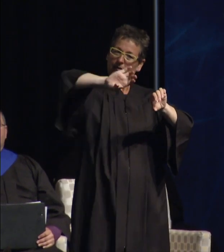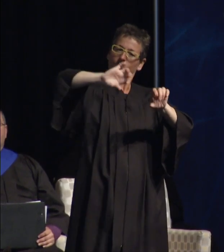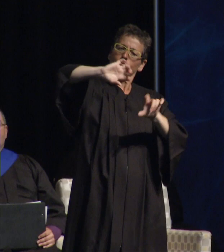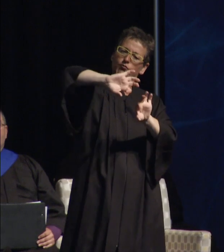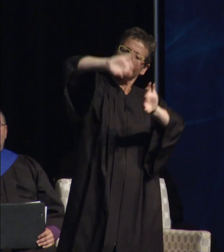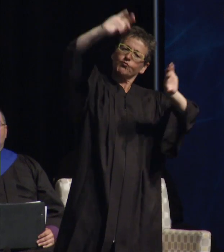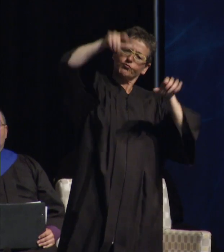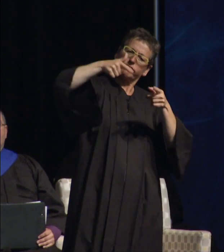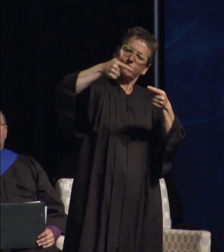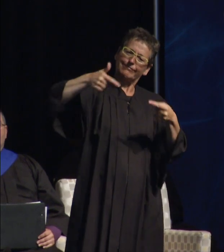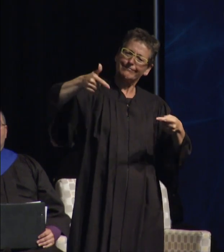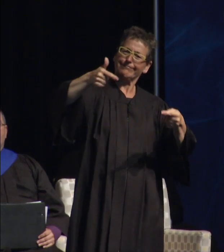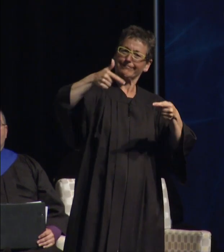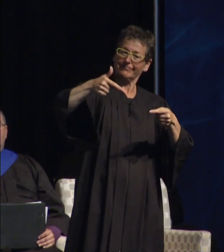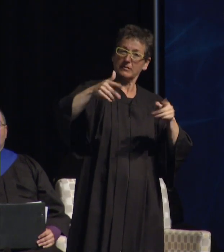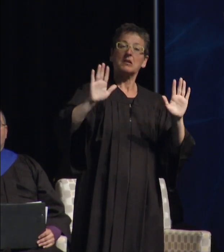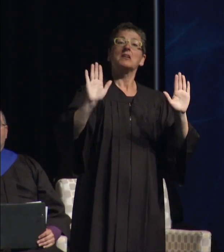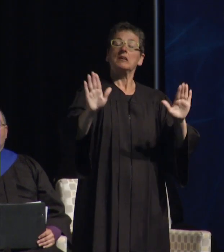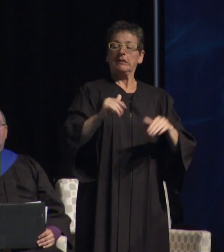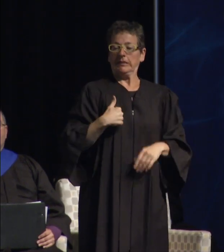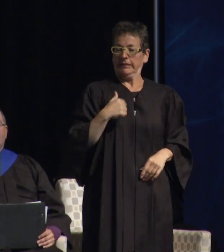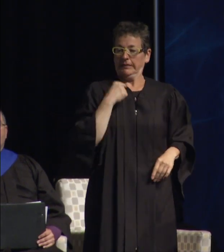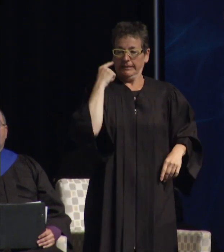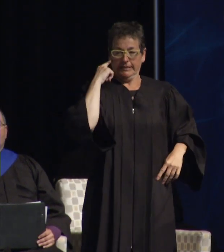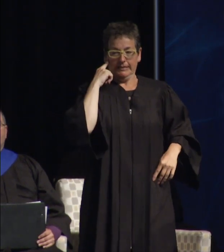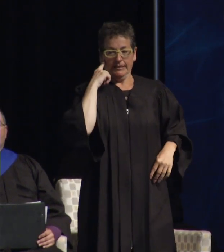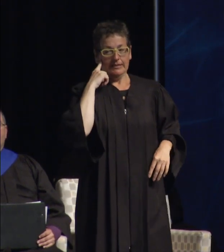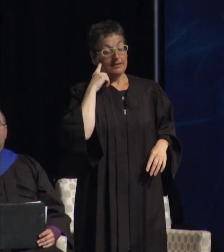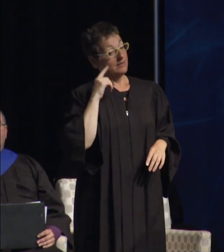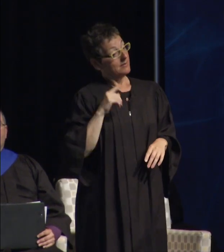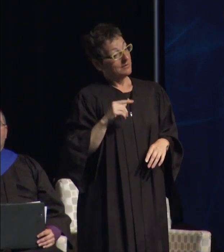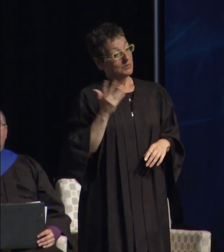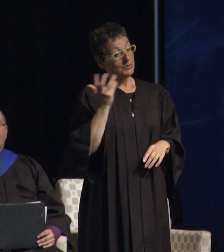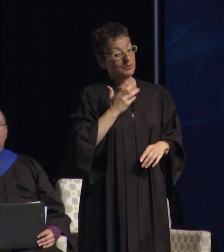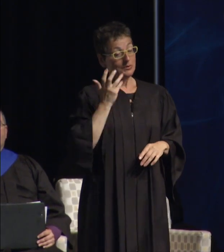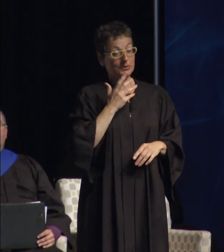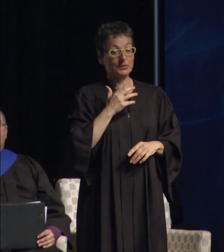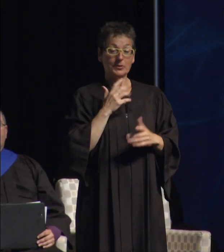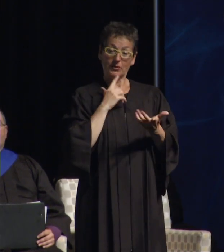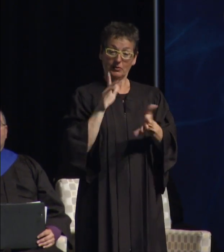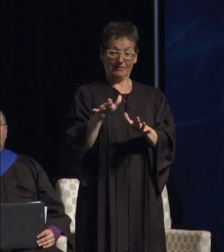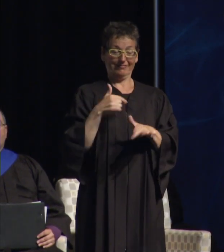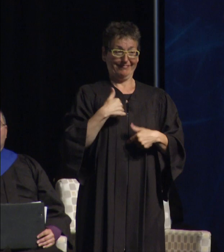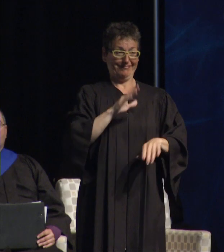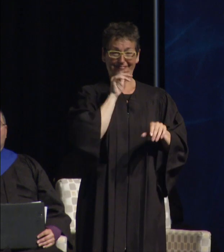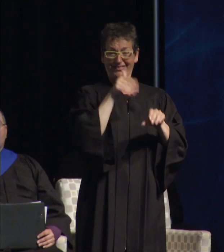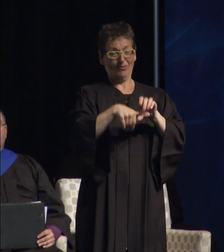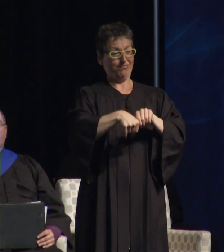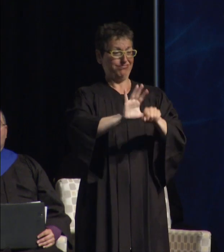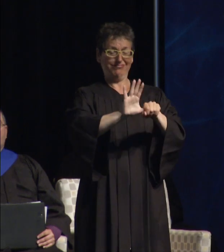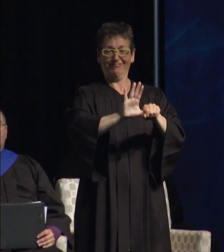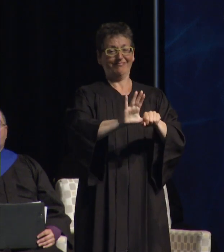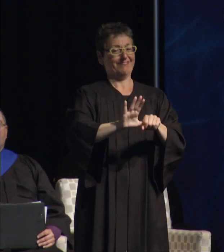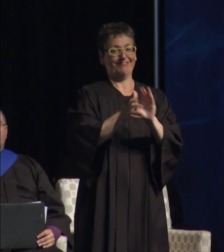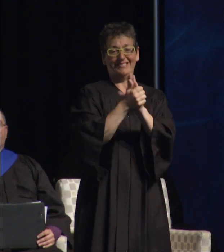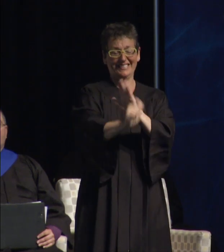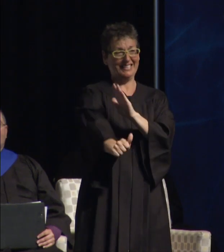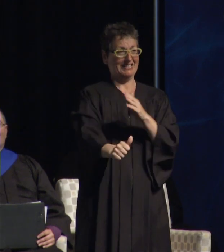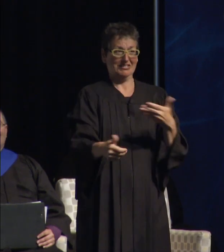Well, it became very apparent very quickly this was an activity for which I had very little